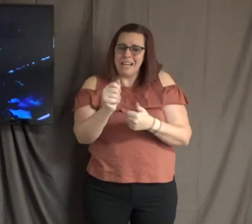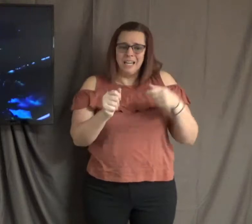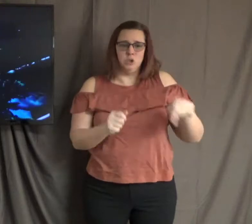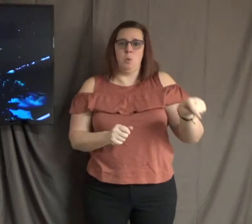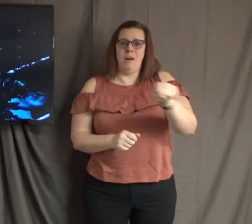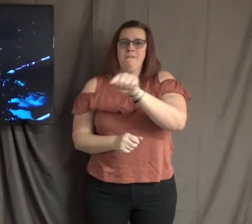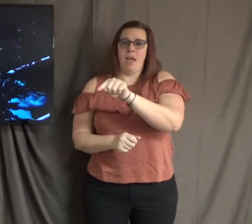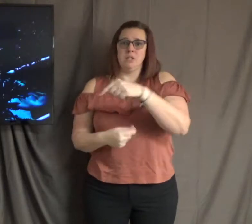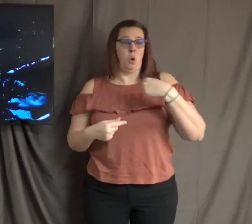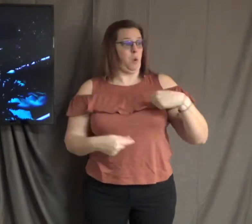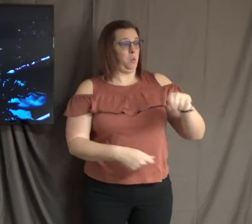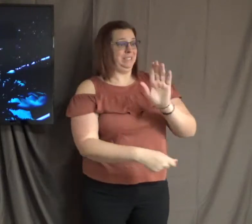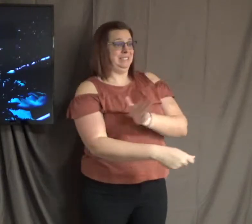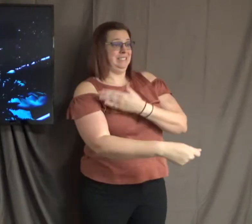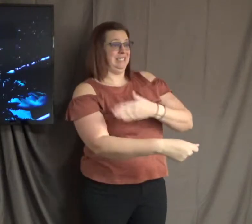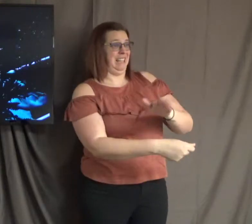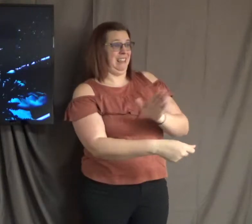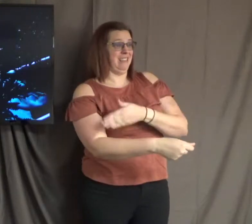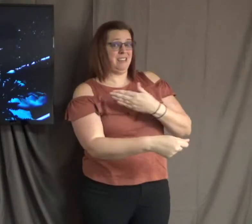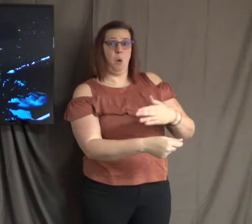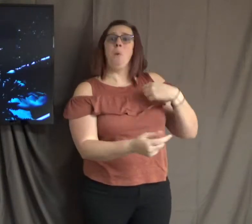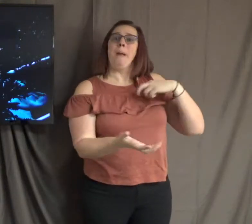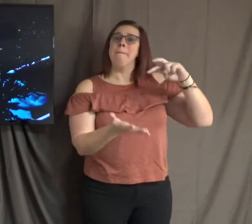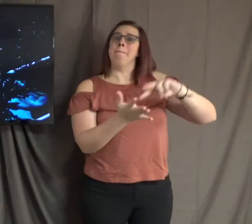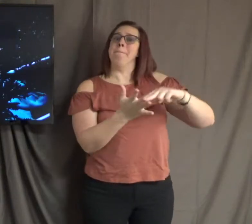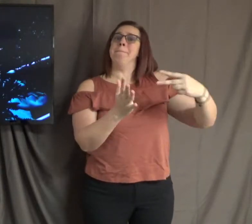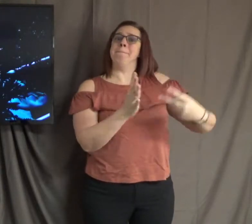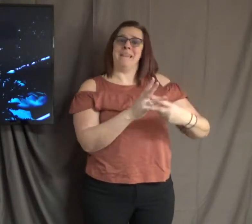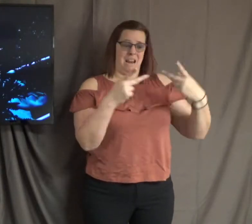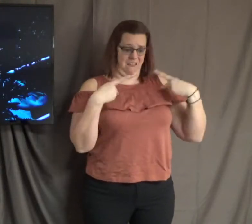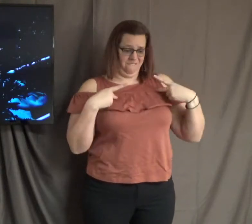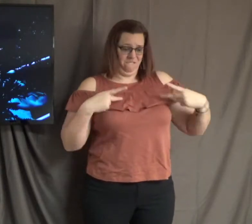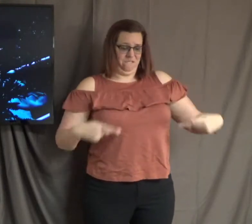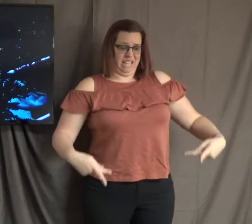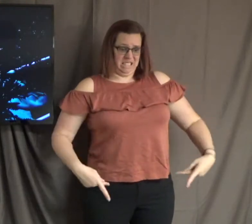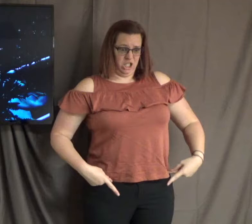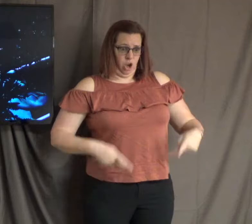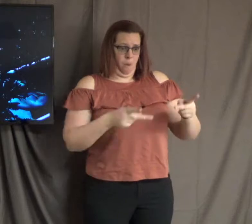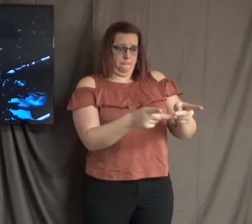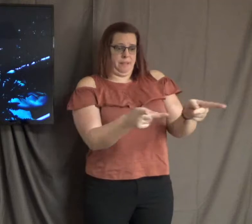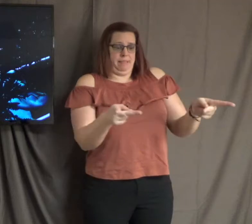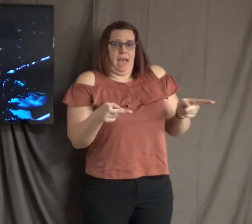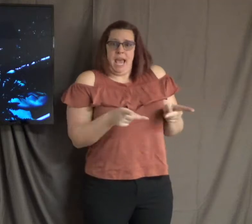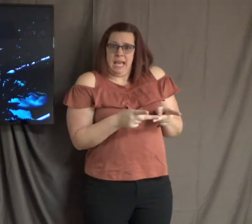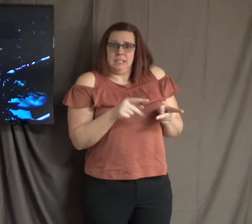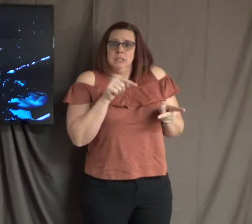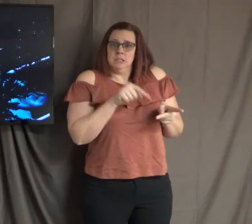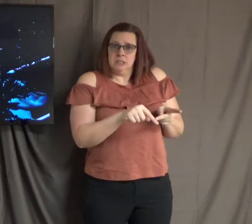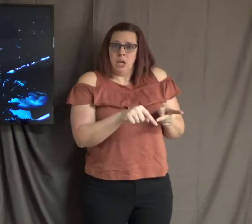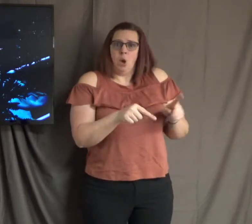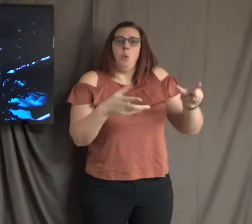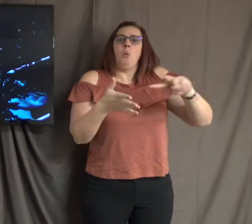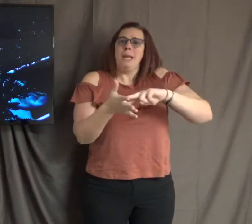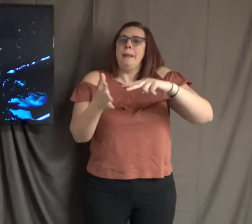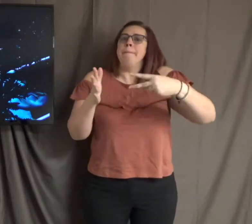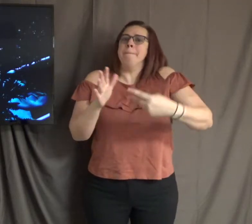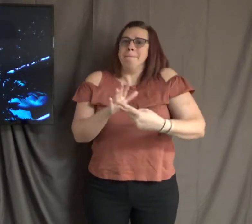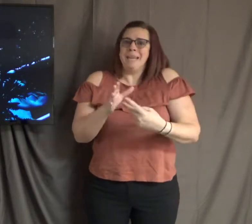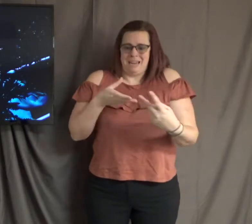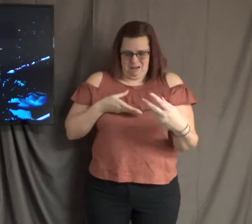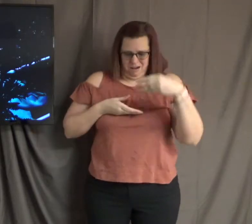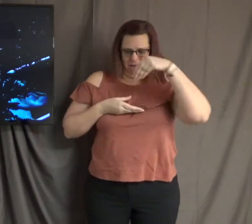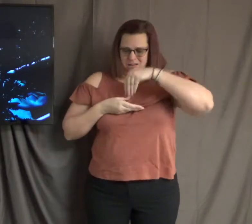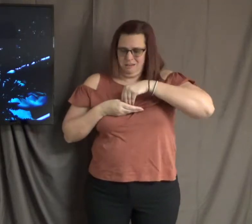surely the presence is in this place, we not only mean this physical space we reside in, we mean right within and